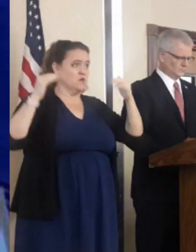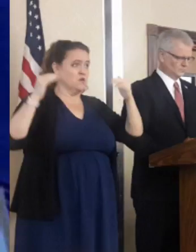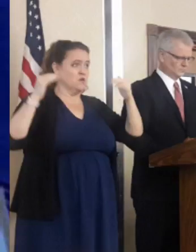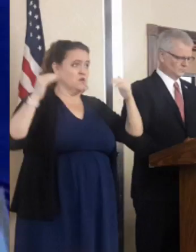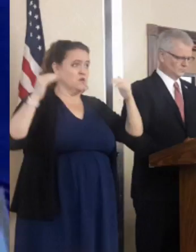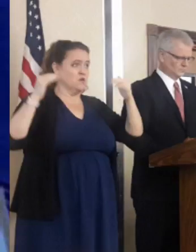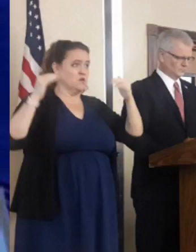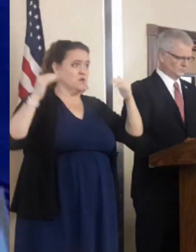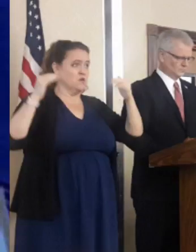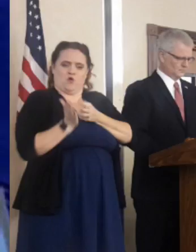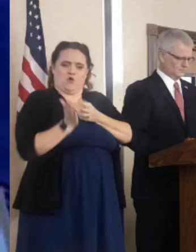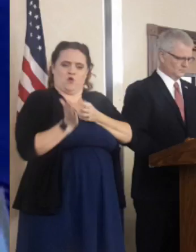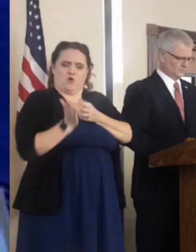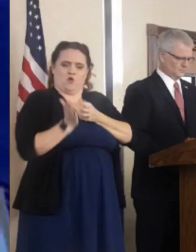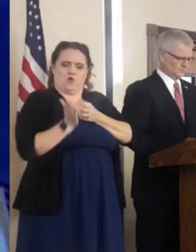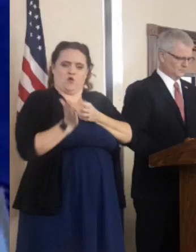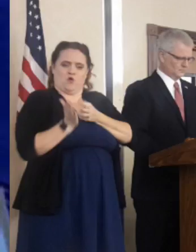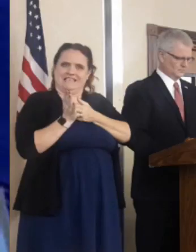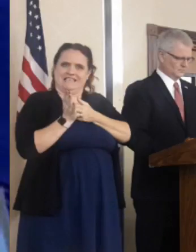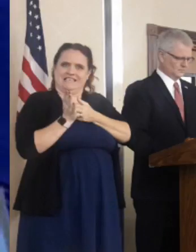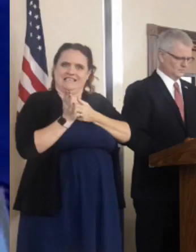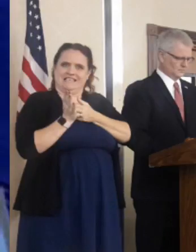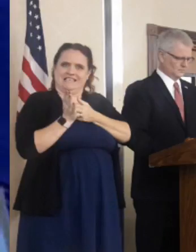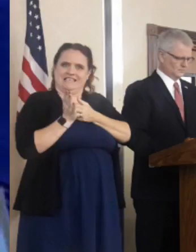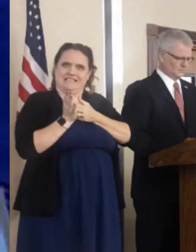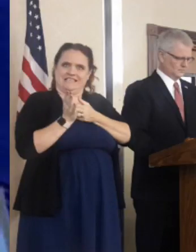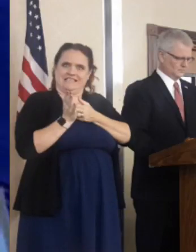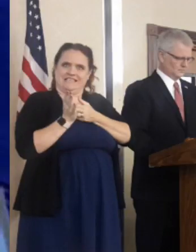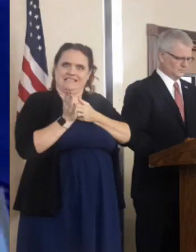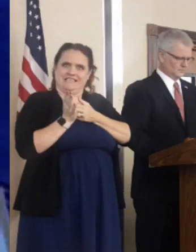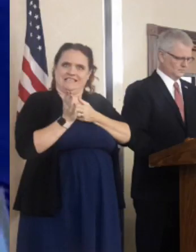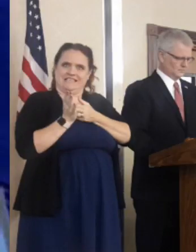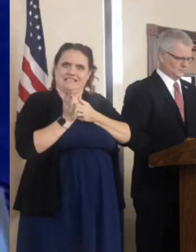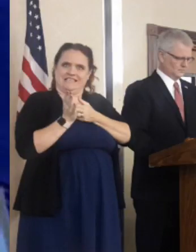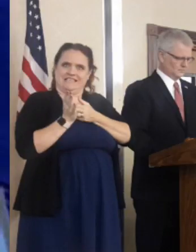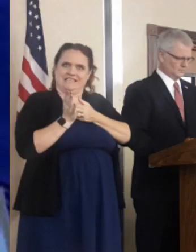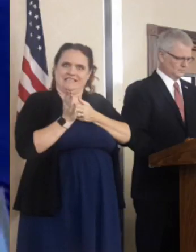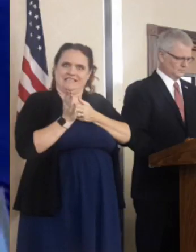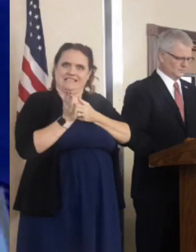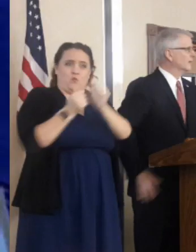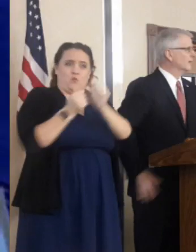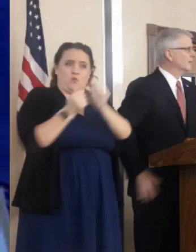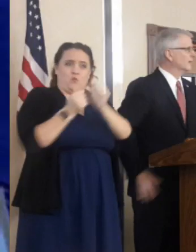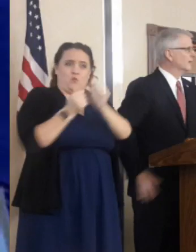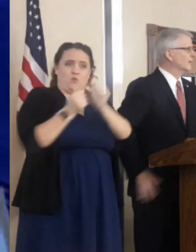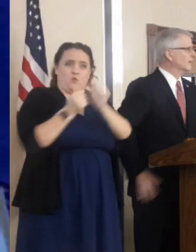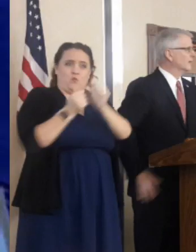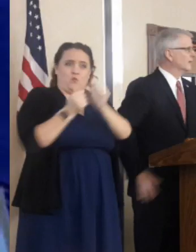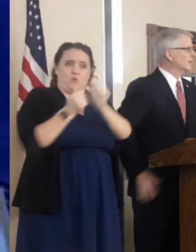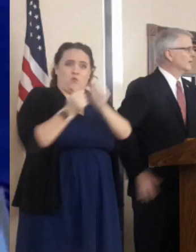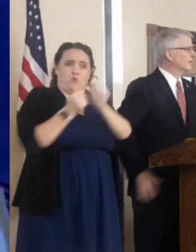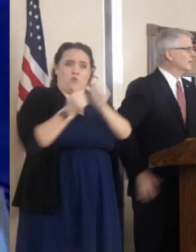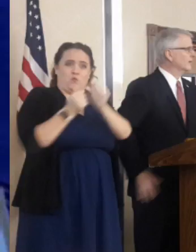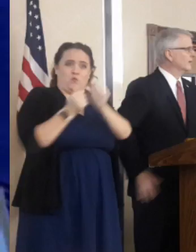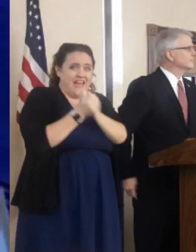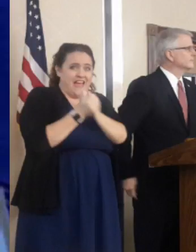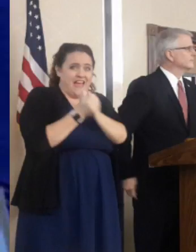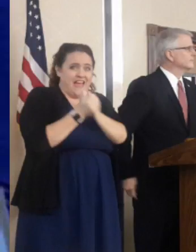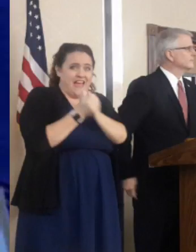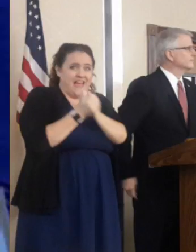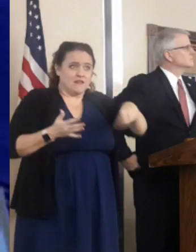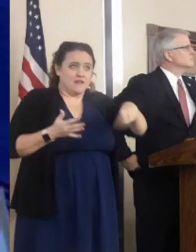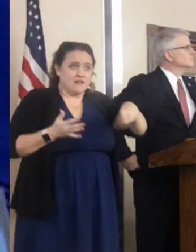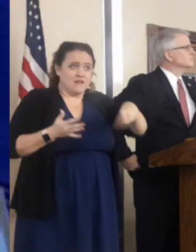we do. I see this as a way to move forward, to make the committee a much